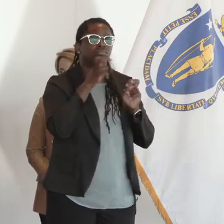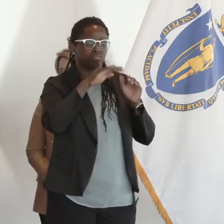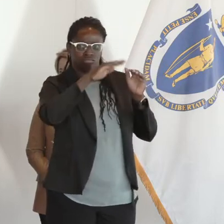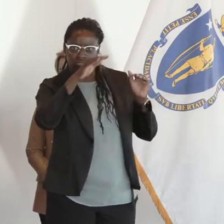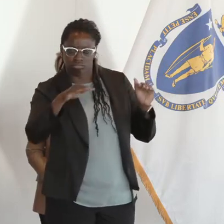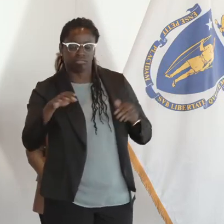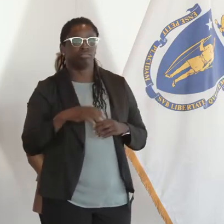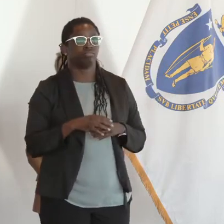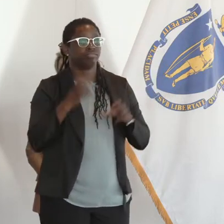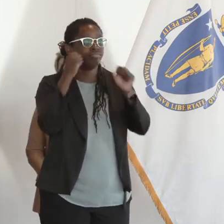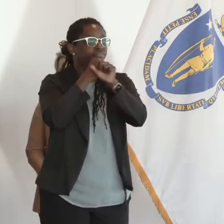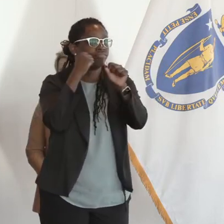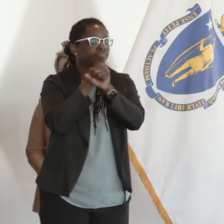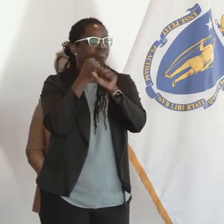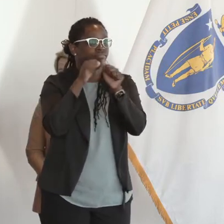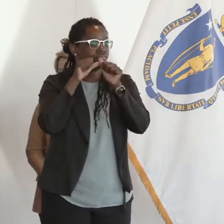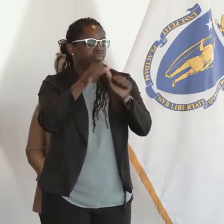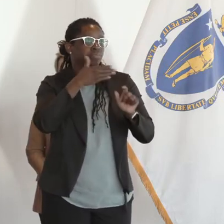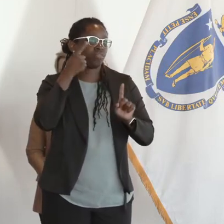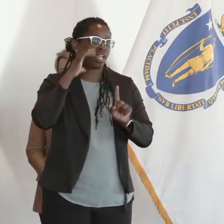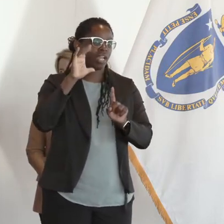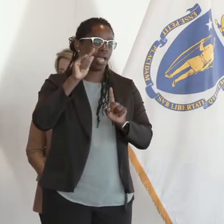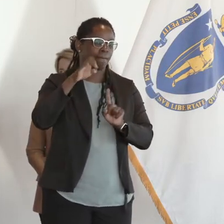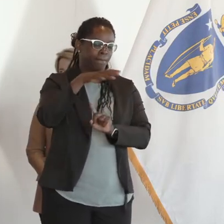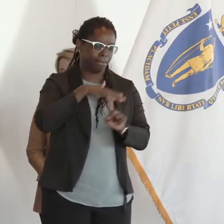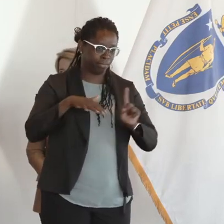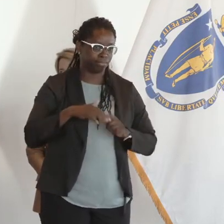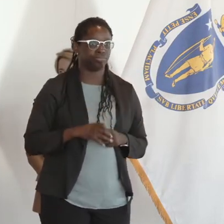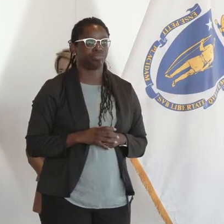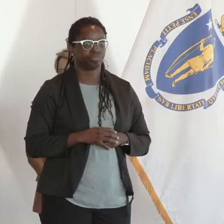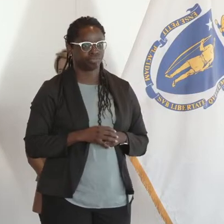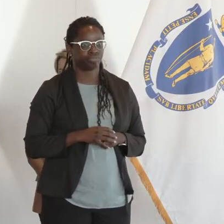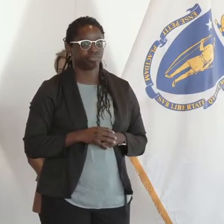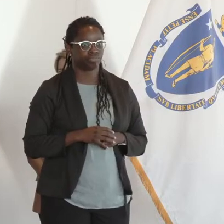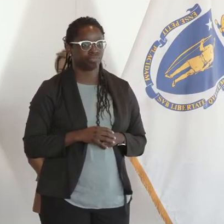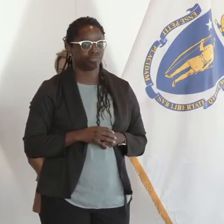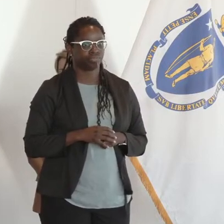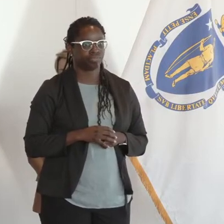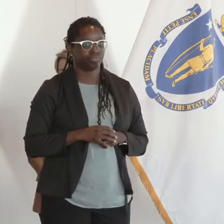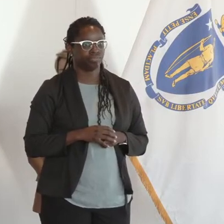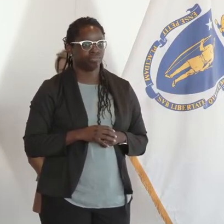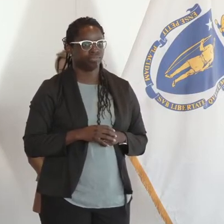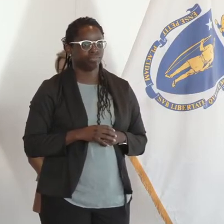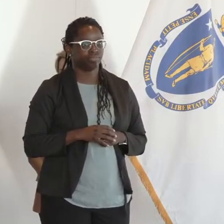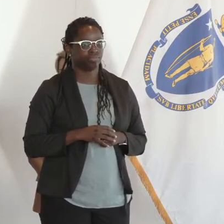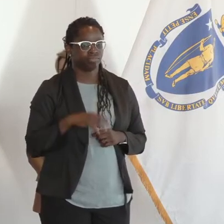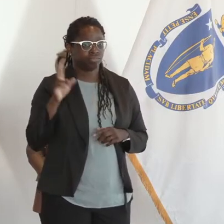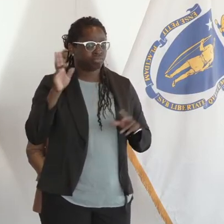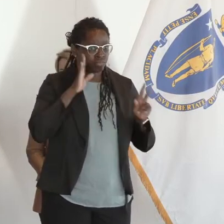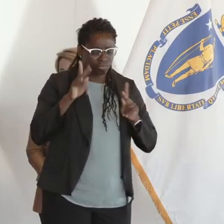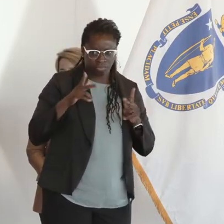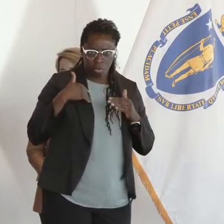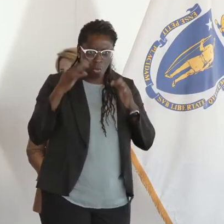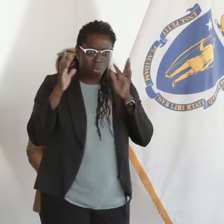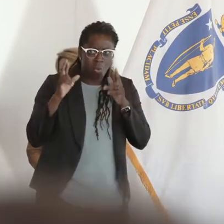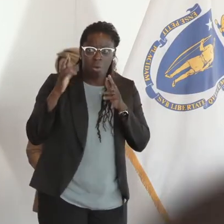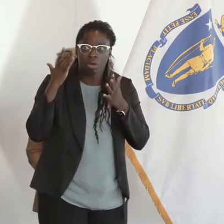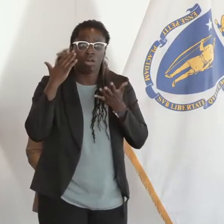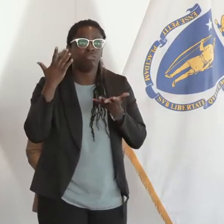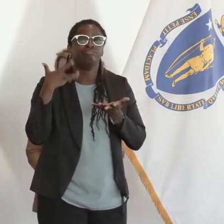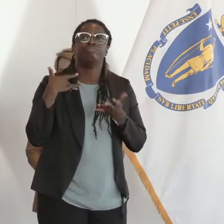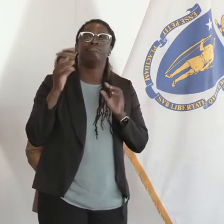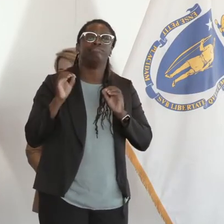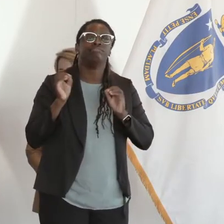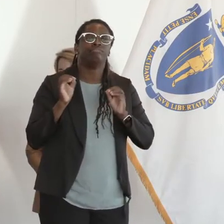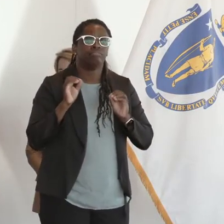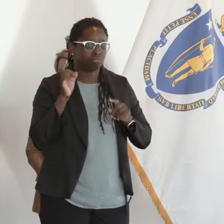may see hopelessness and resignation, I see unparalleled opportunity. We can protect our